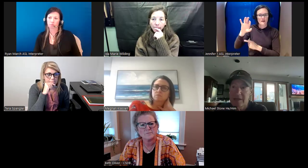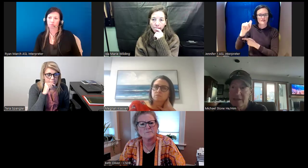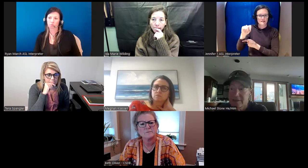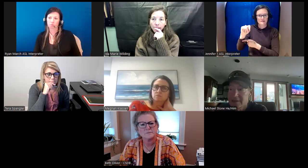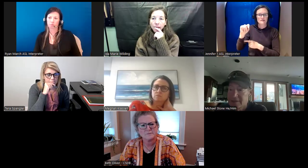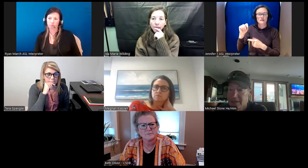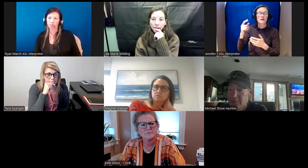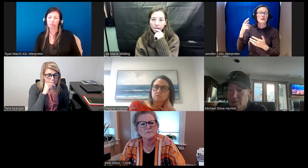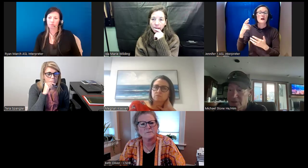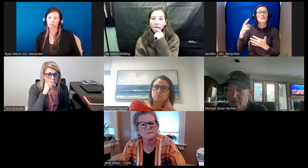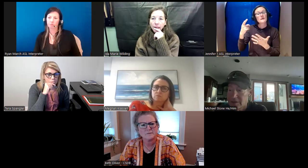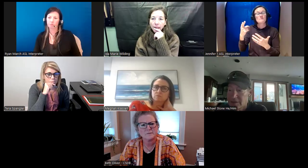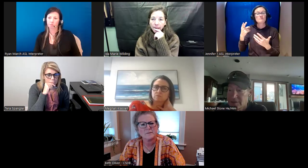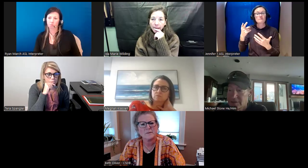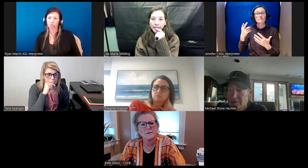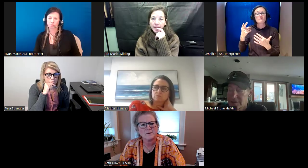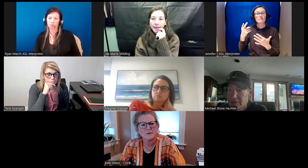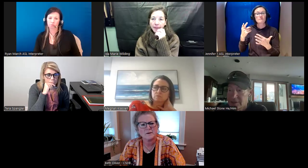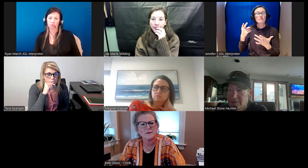the other idea that's on the table, which I think